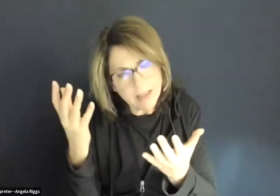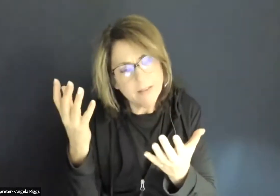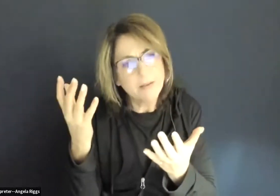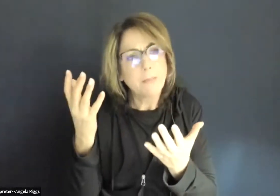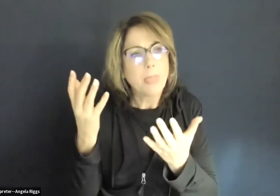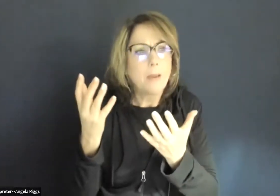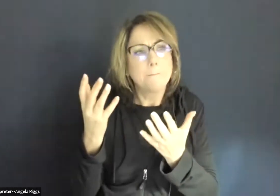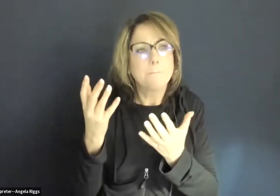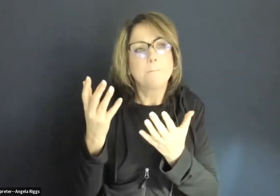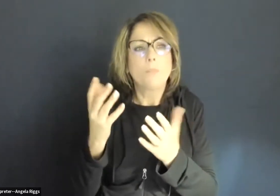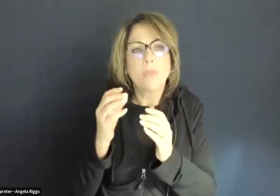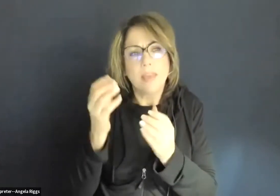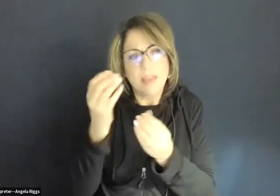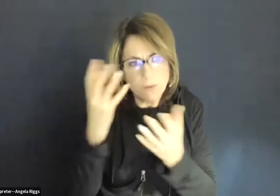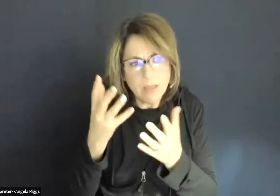affect them.